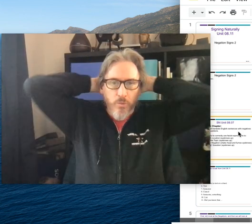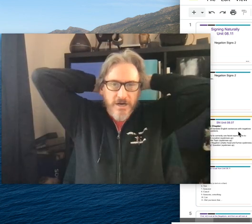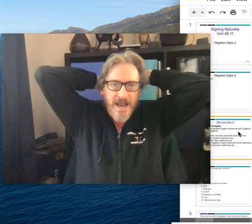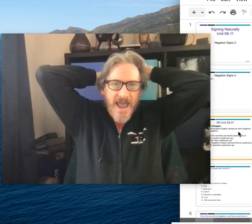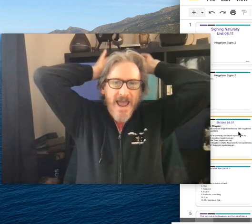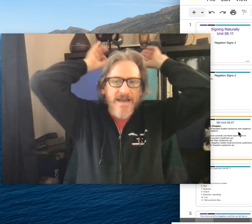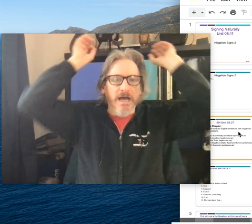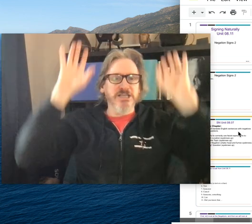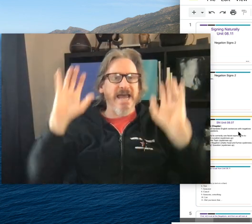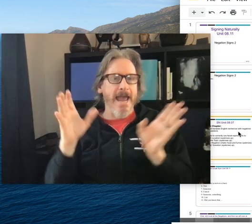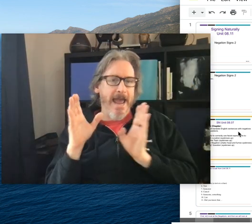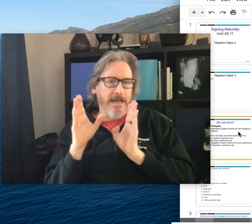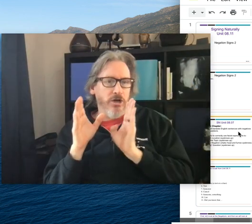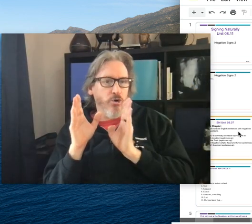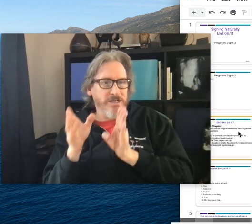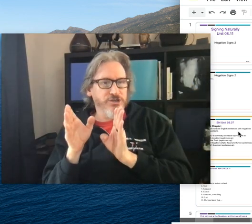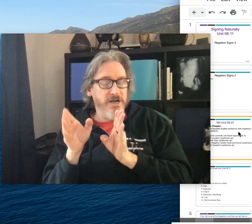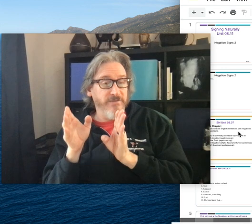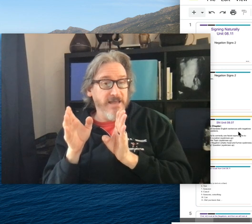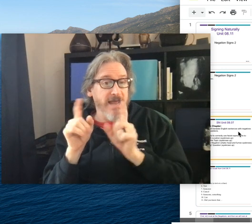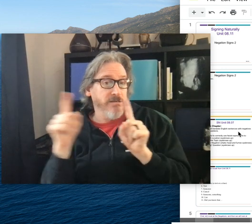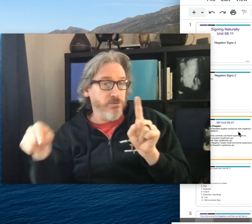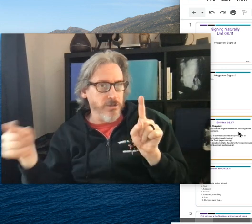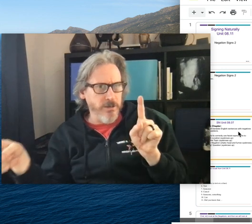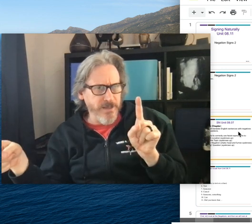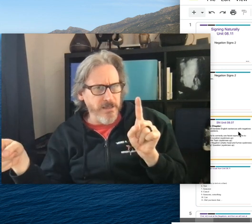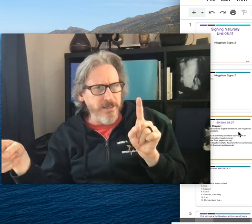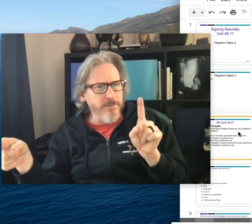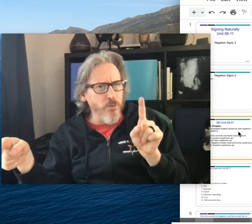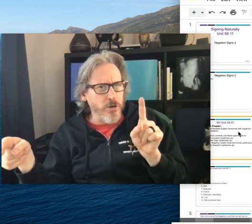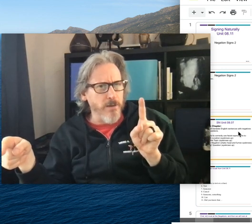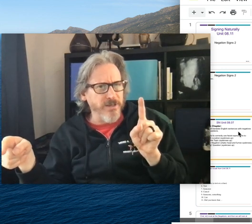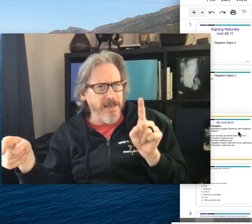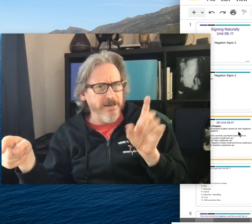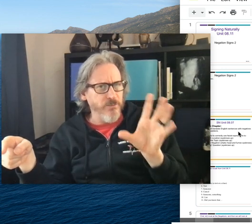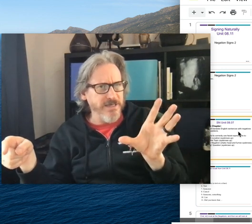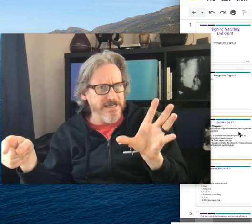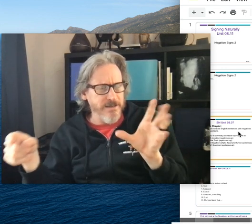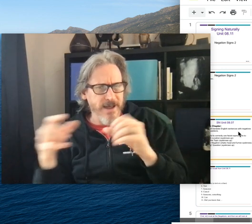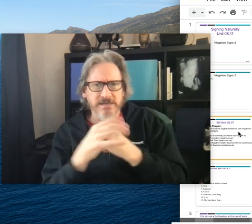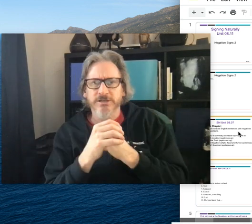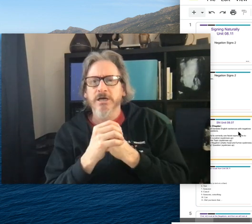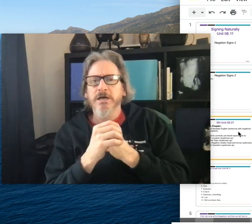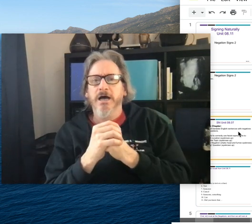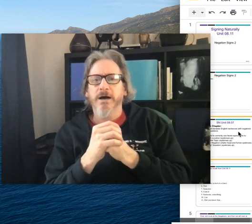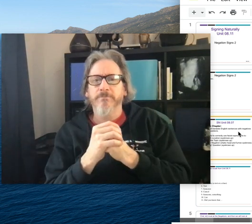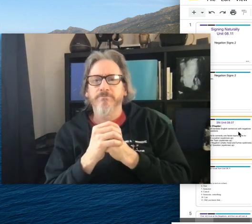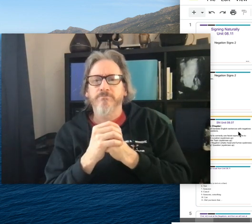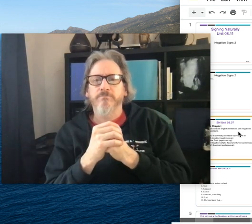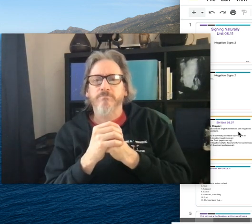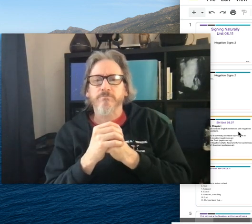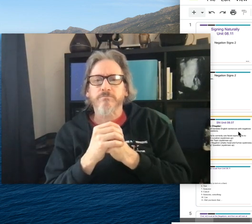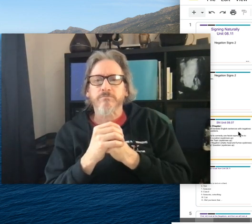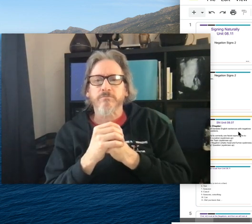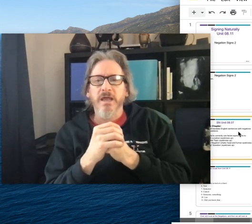but we're going to add a tag question on the end. So we're going to be a little bit more complicated than we did in the past.